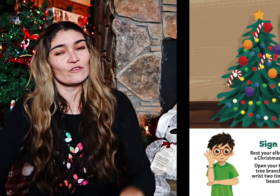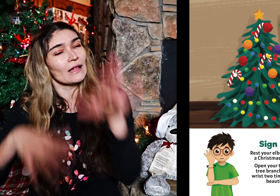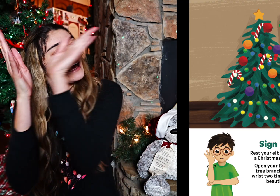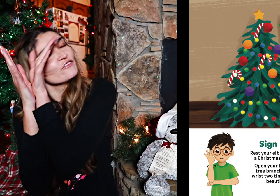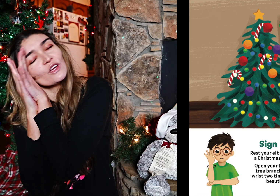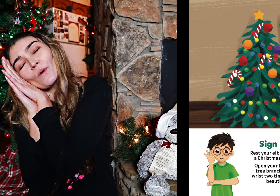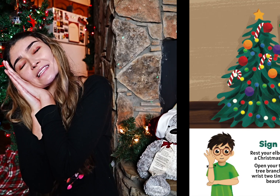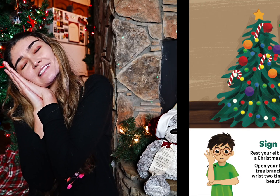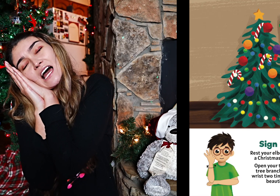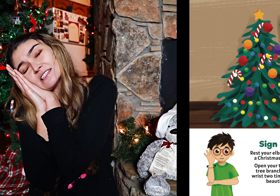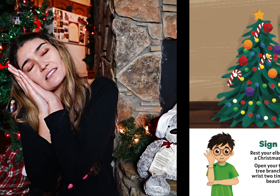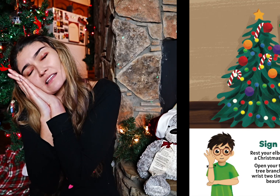while everyone's asleep.